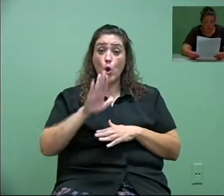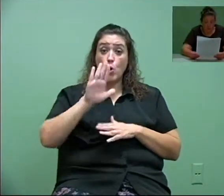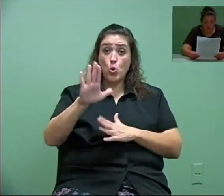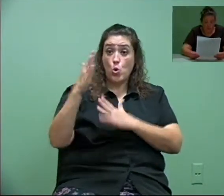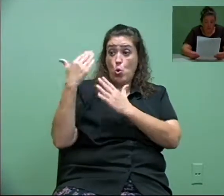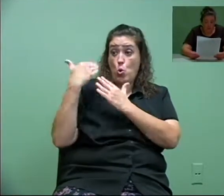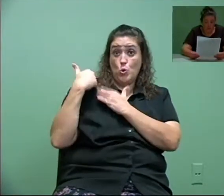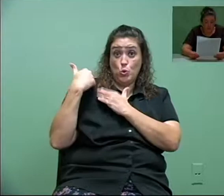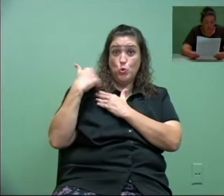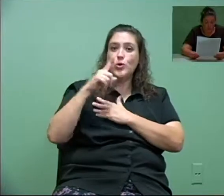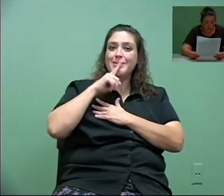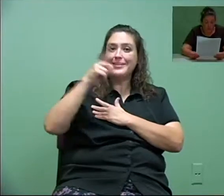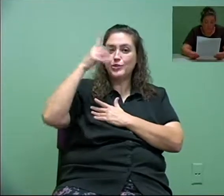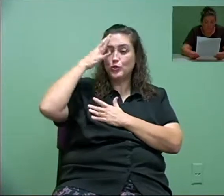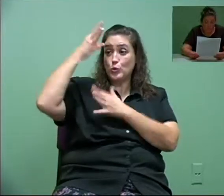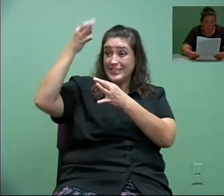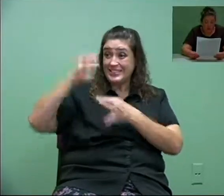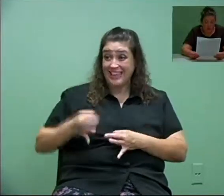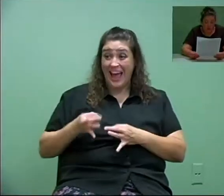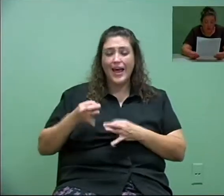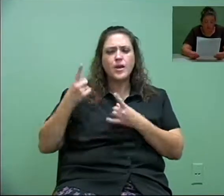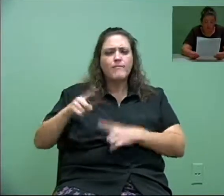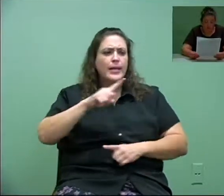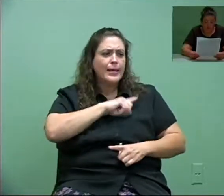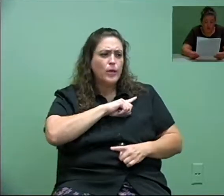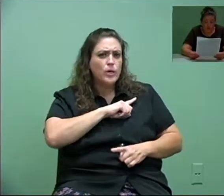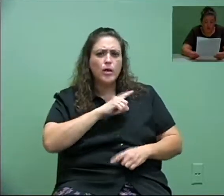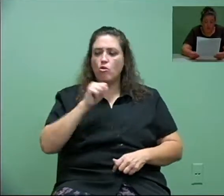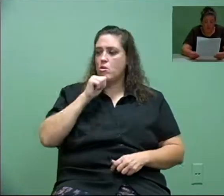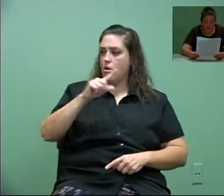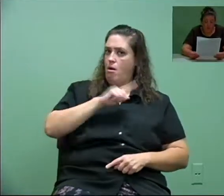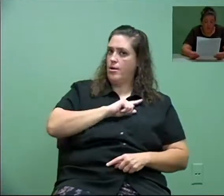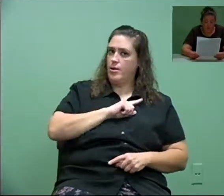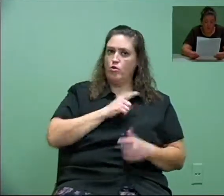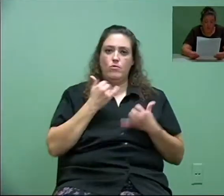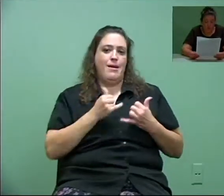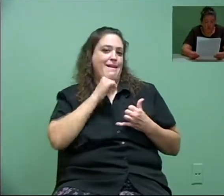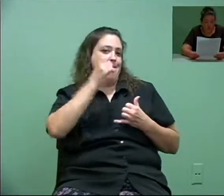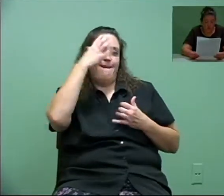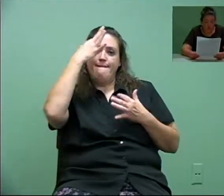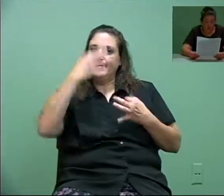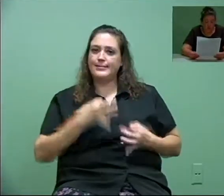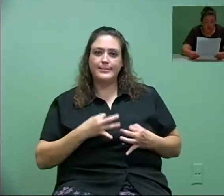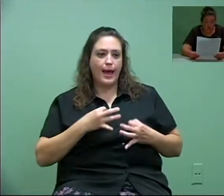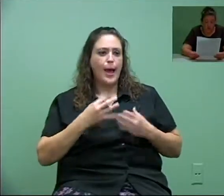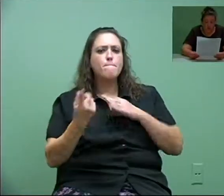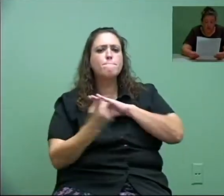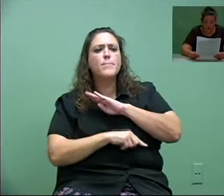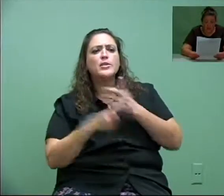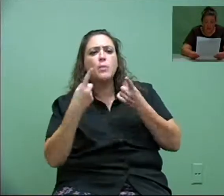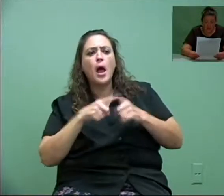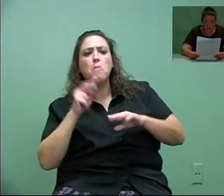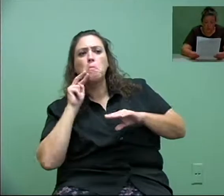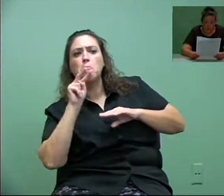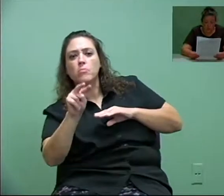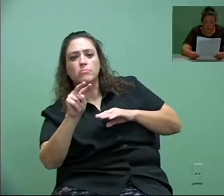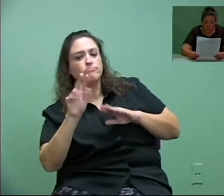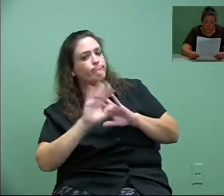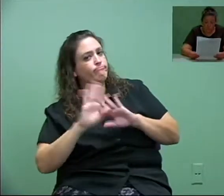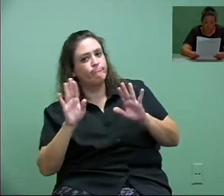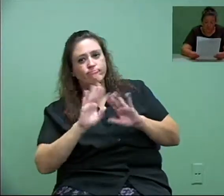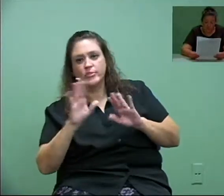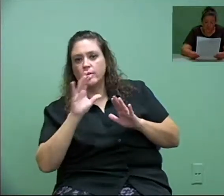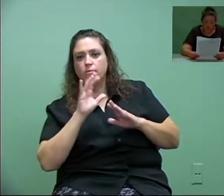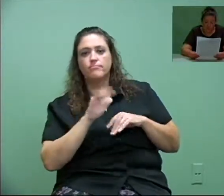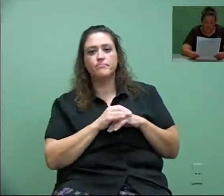a reasonable doubt. Punishment is not relevant to whether the defendant is guilty or not guilty. In the jury